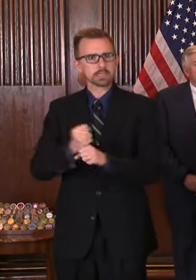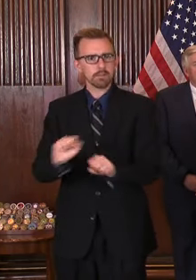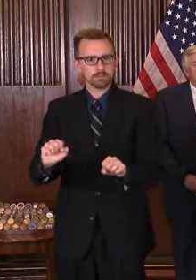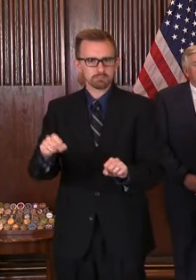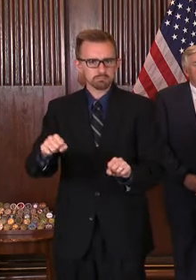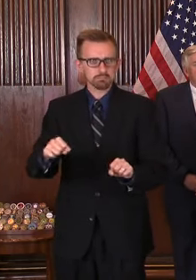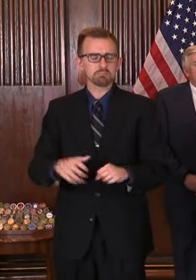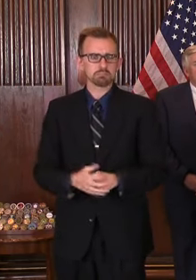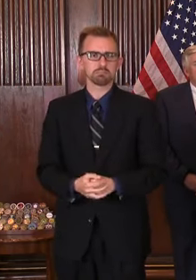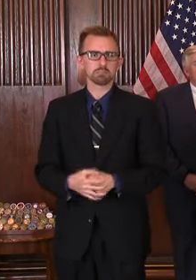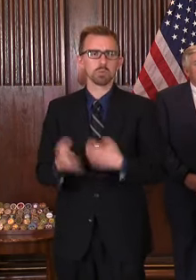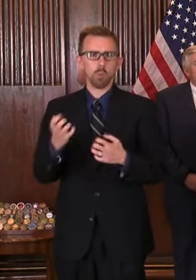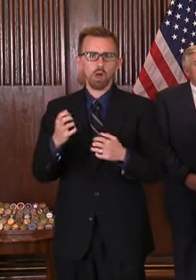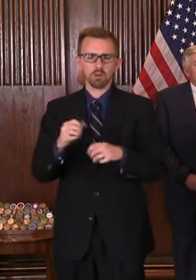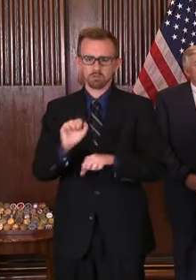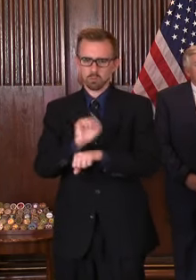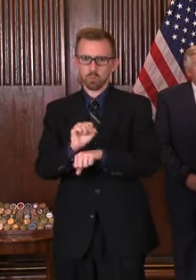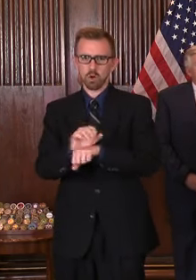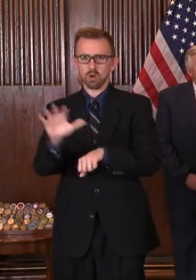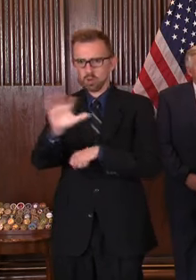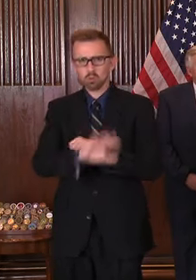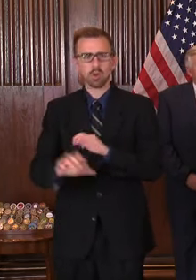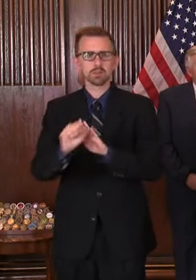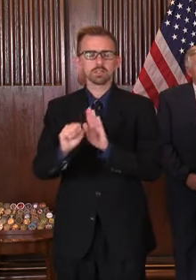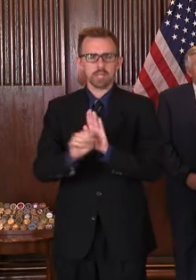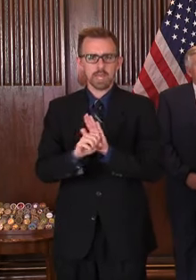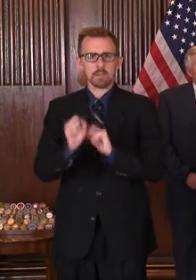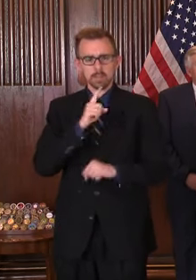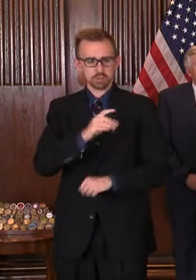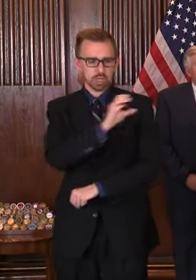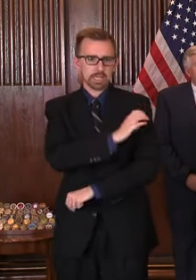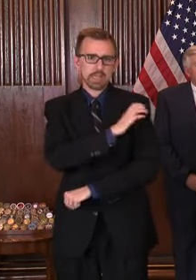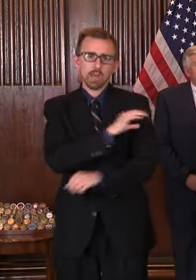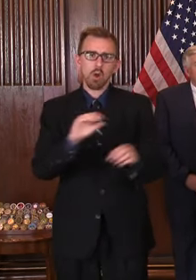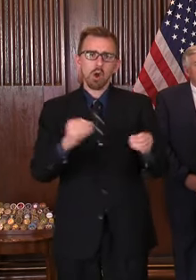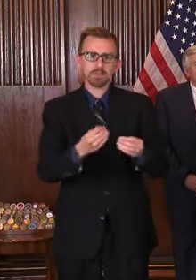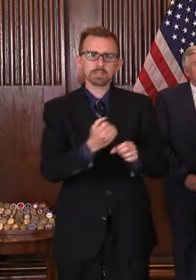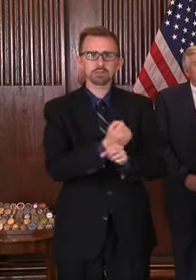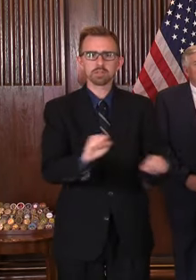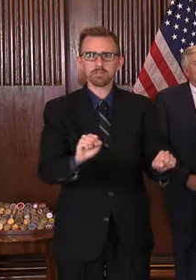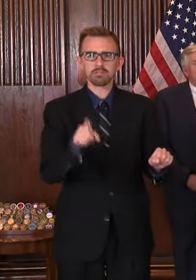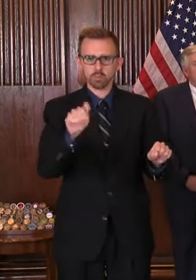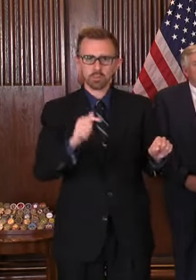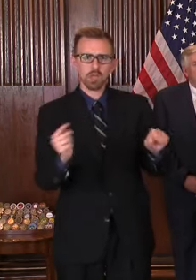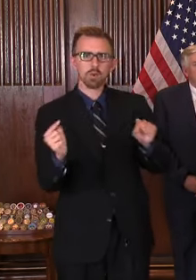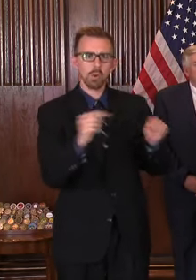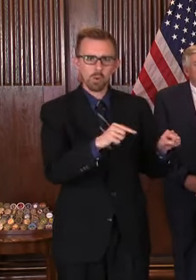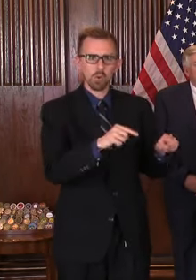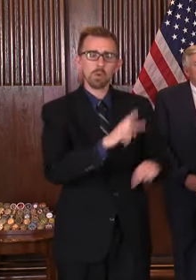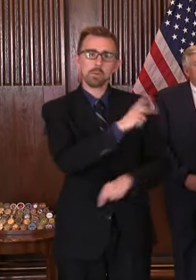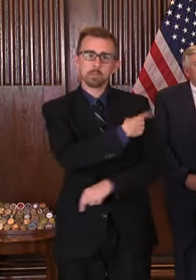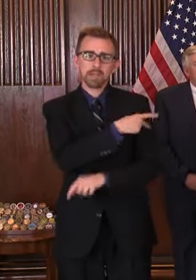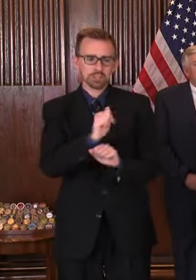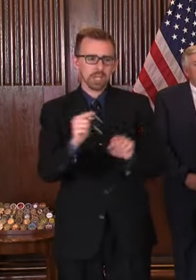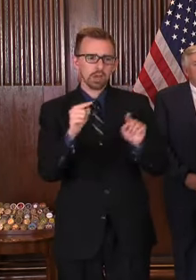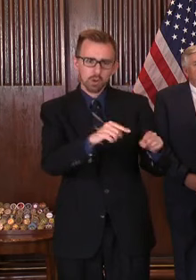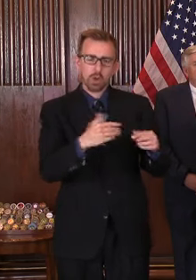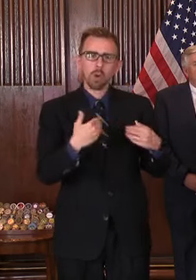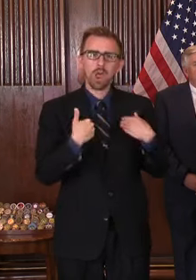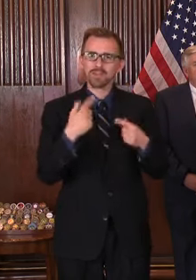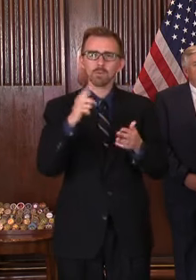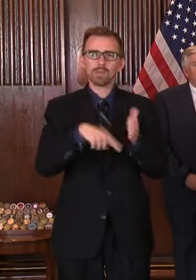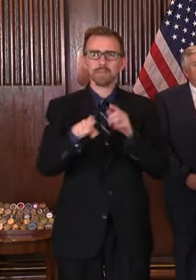exhaustive measures across the state to make these clinic offices safe, to make it safe for a patient to come in and have a procedure.